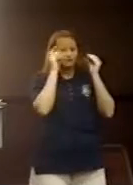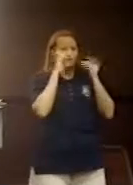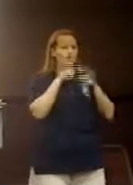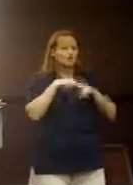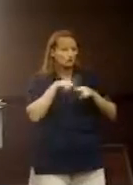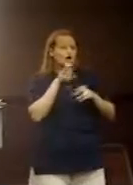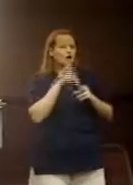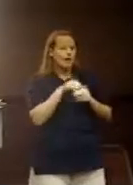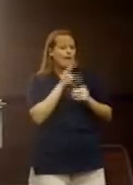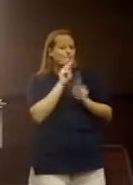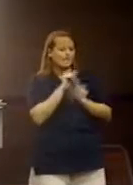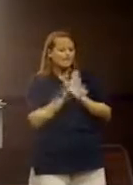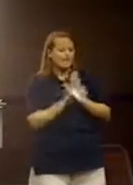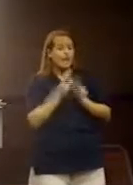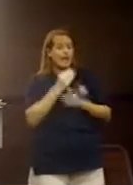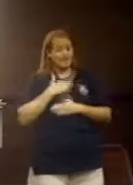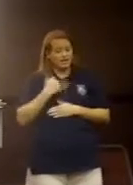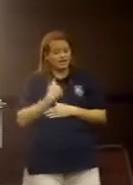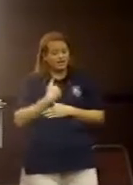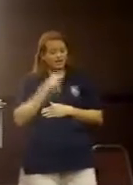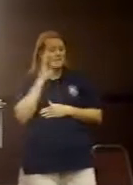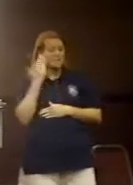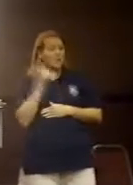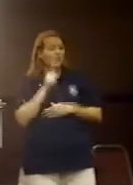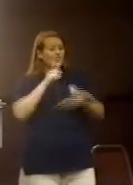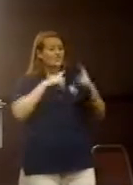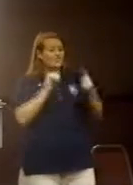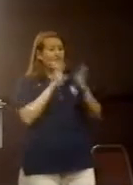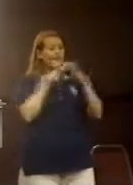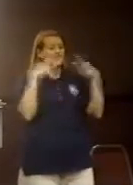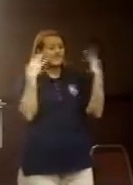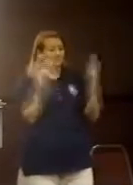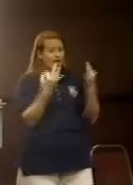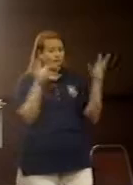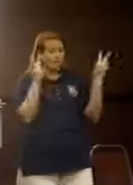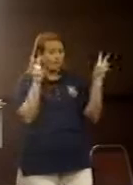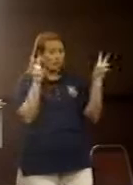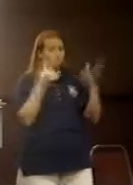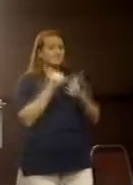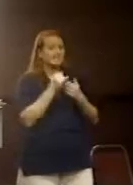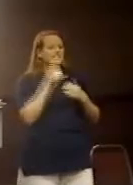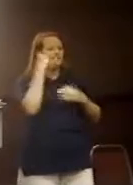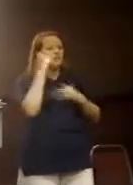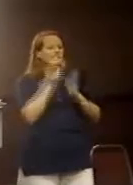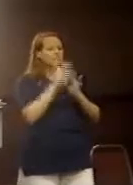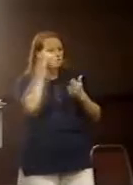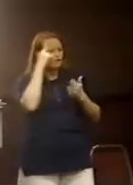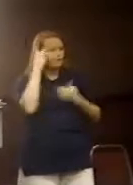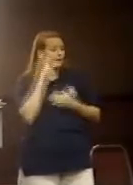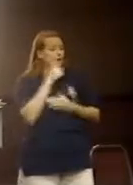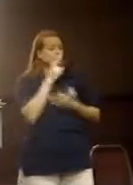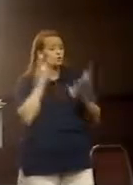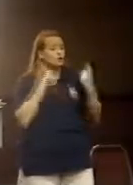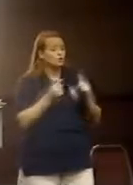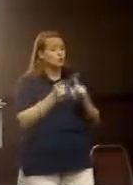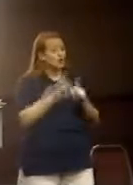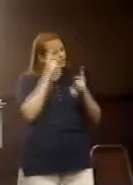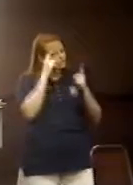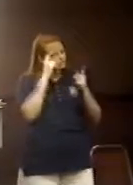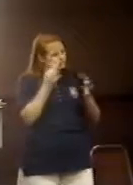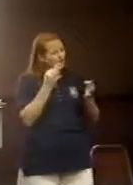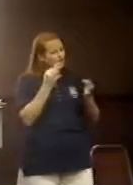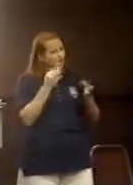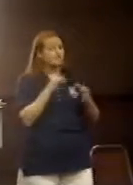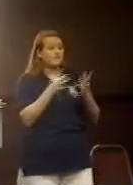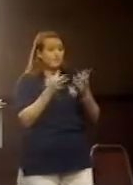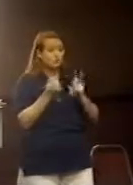Michigan, and myself, and it's called The Signing Family, and it's a book for parents who are trying to decide